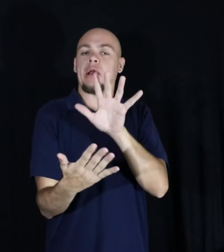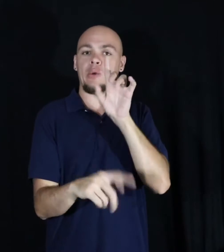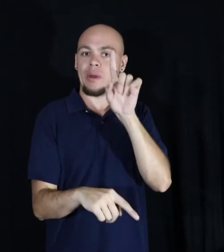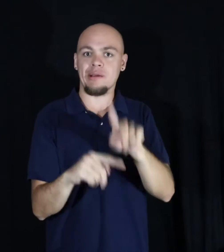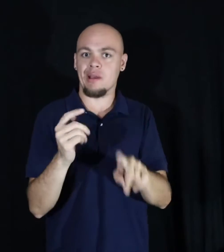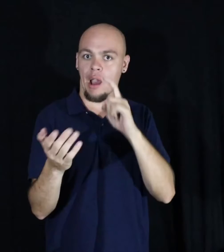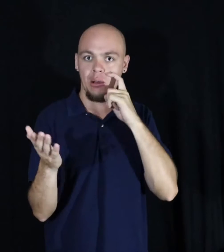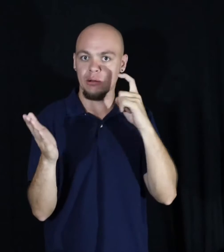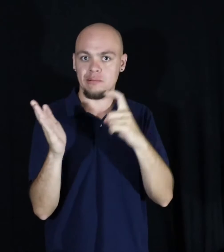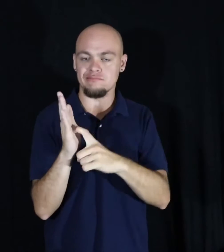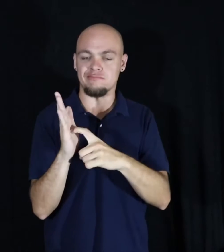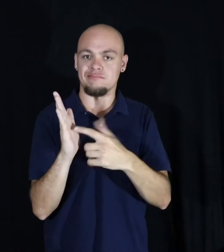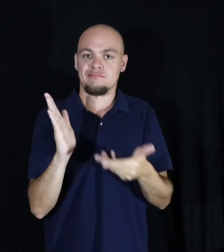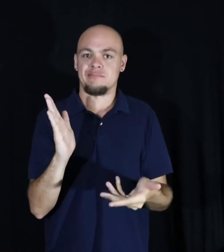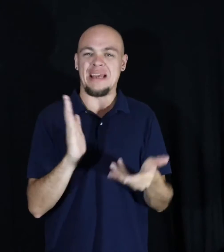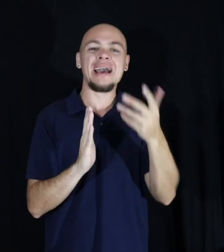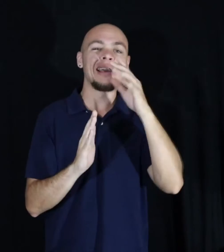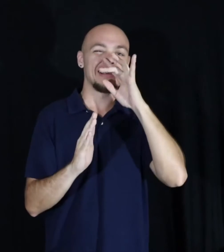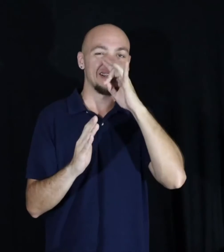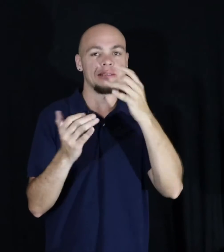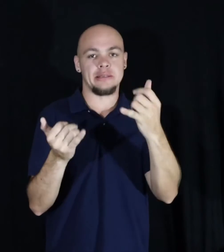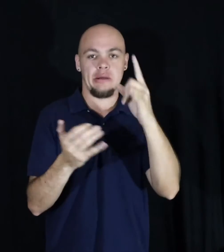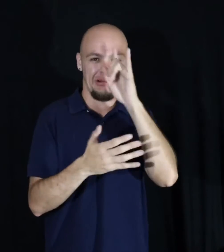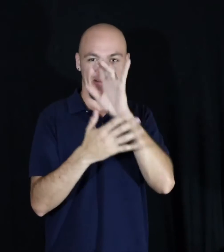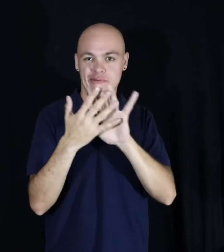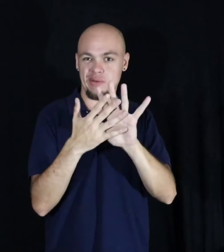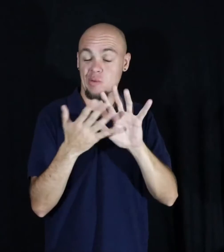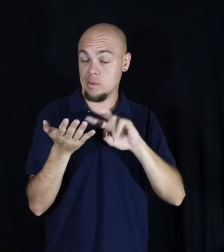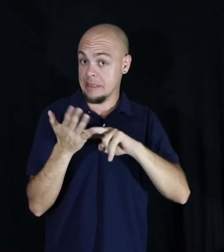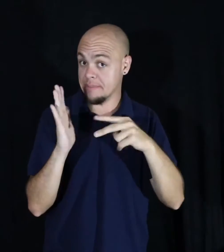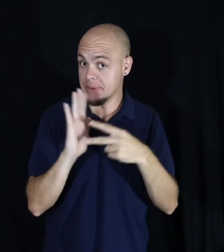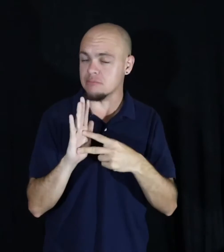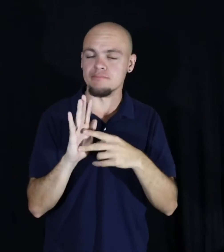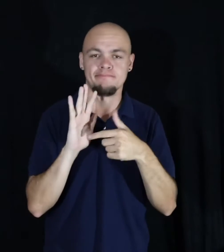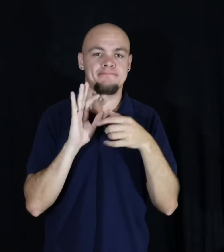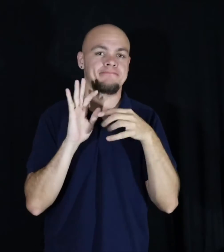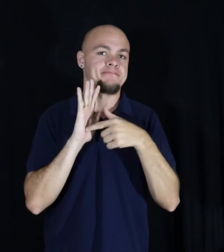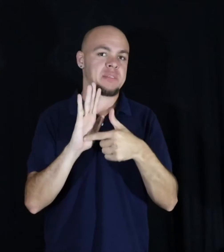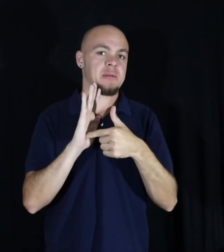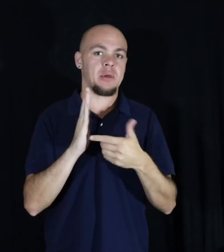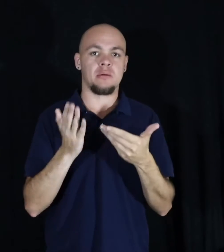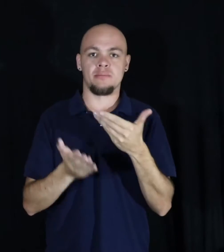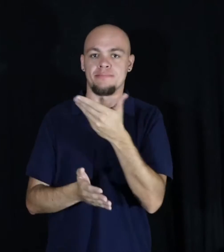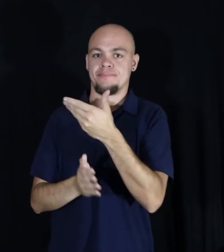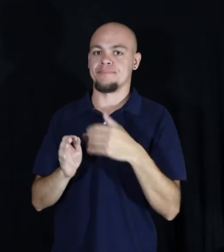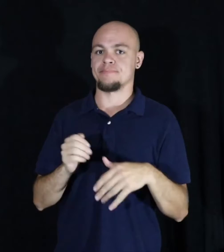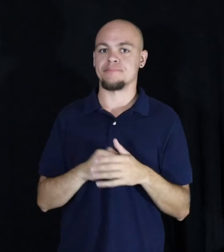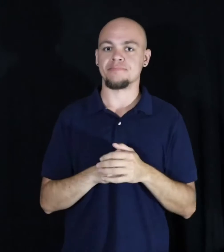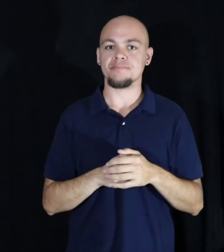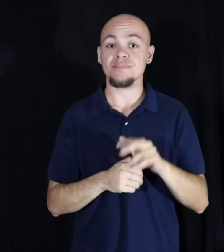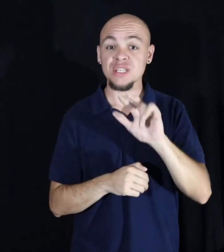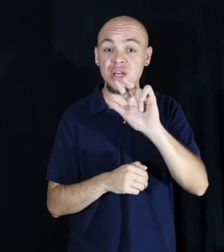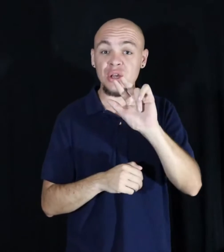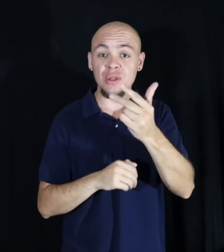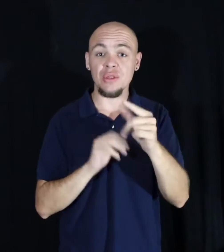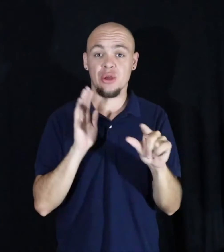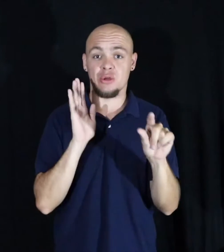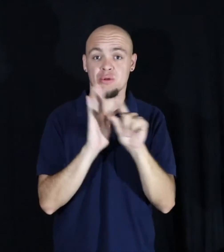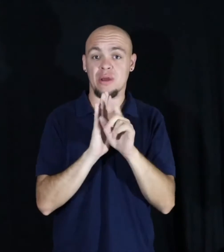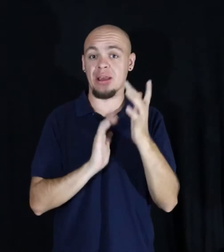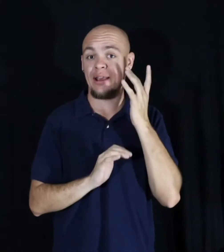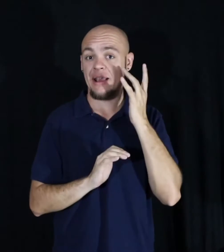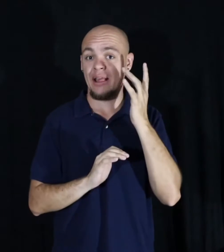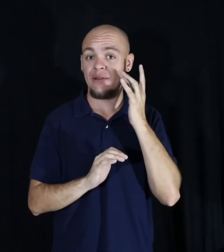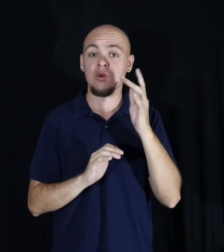And that's why kids are confused. Let me show you what I mean. Read this third grade California